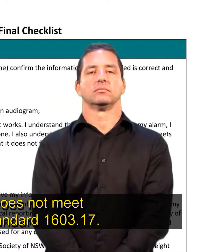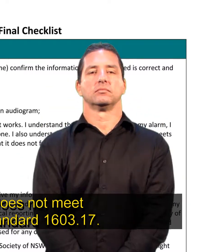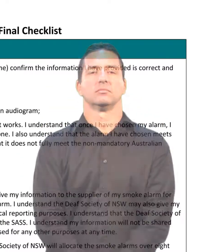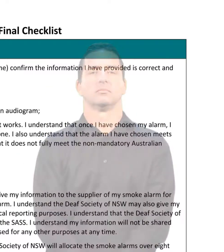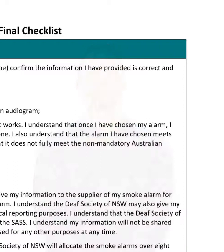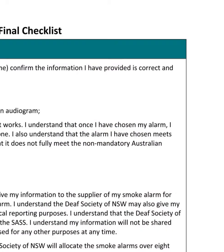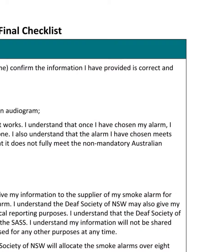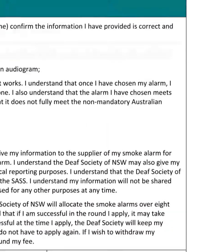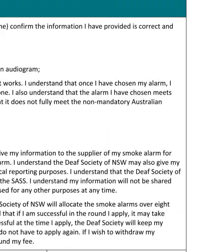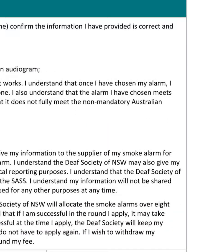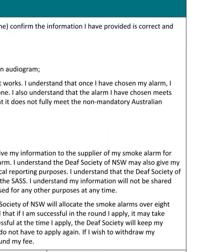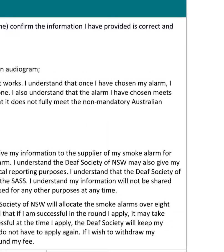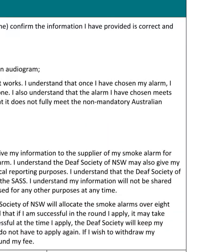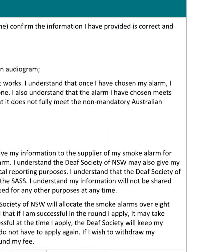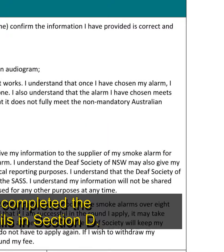1603.17.